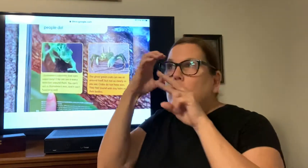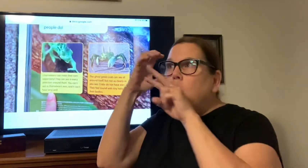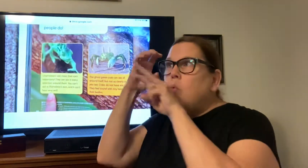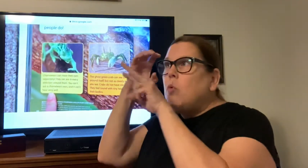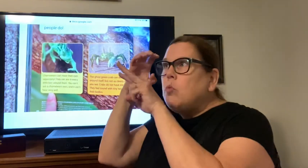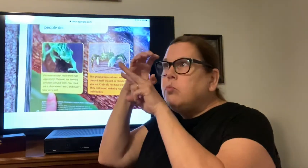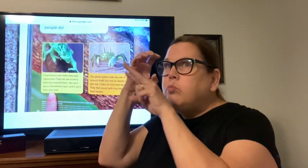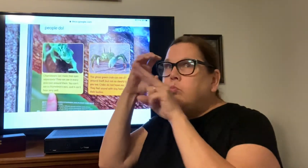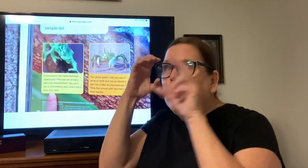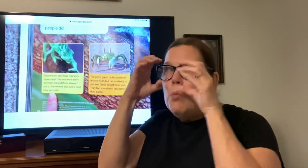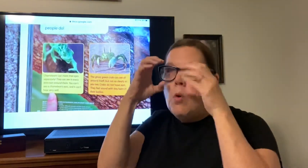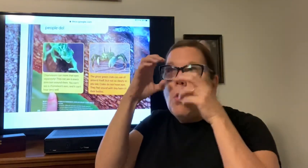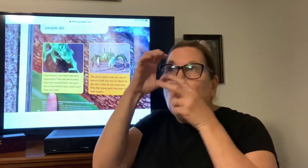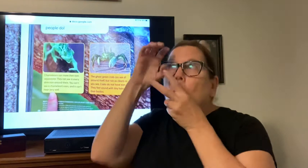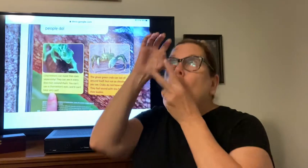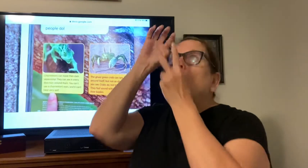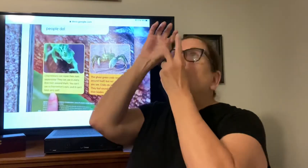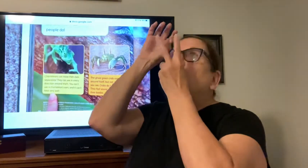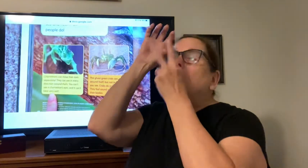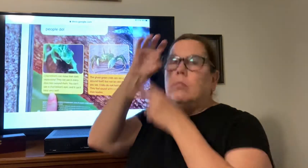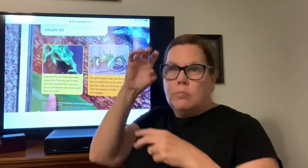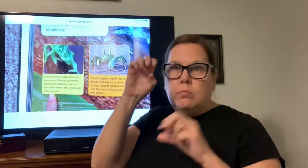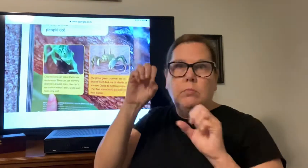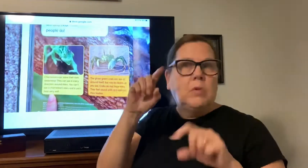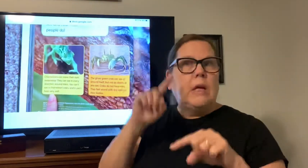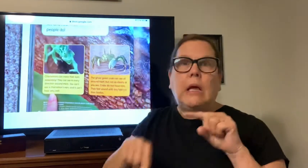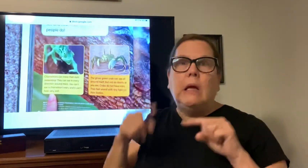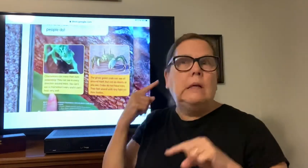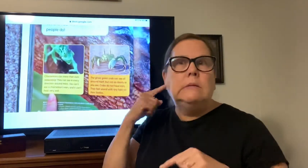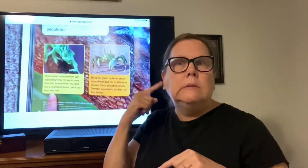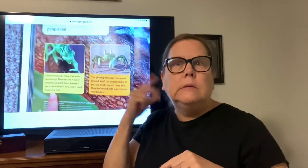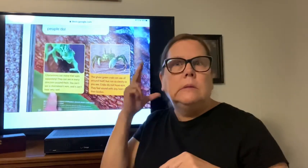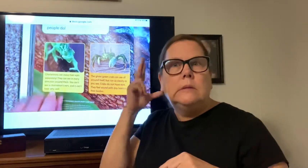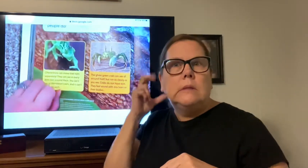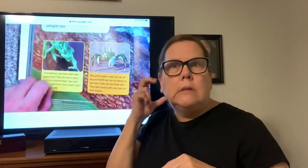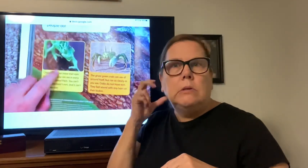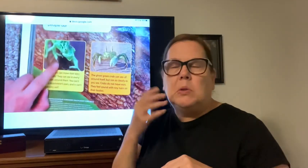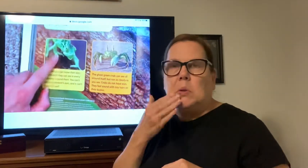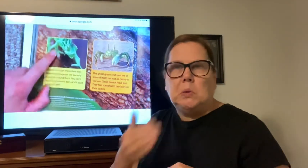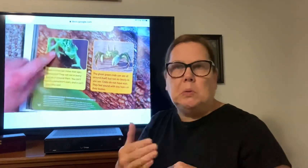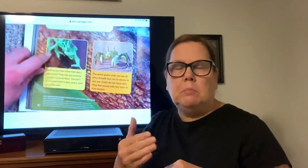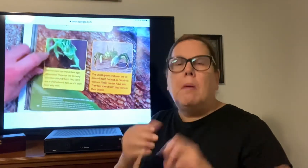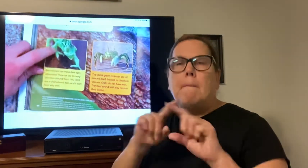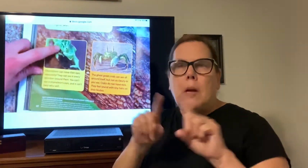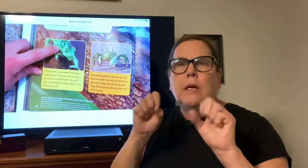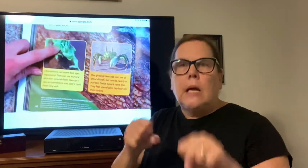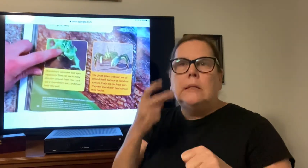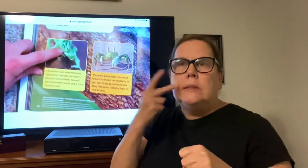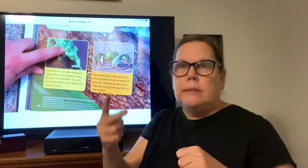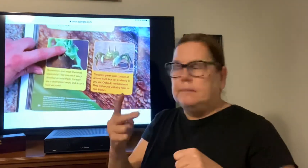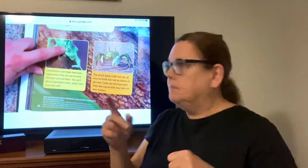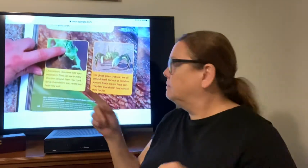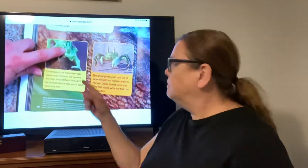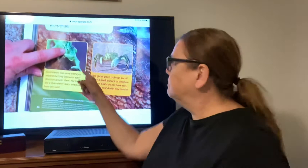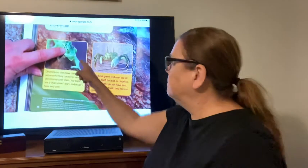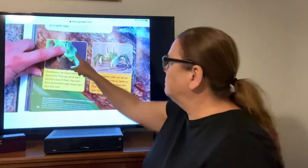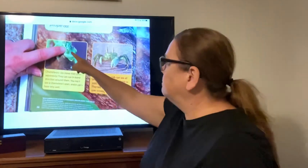a chameleon's ears. It can't hear very well. So here's the chameleon. See his big